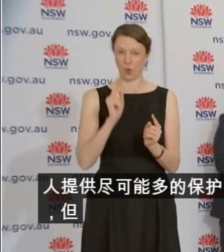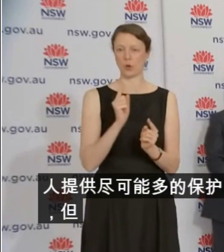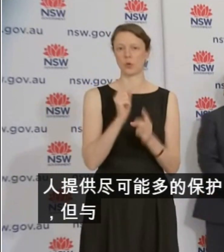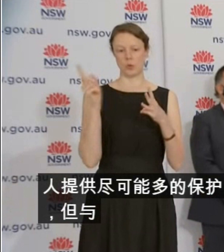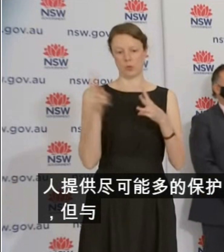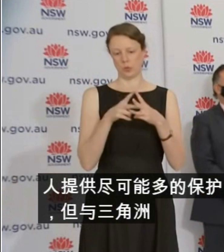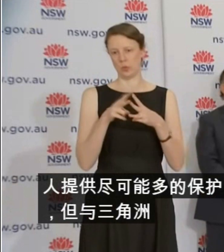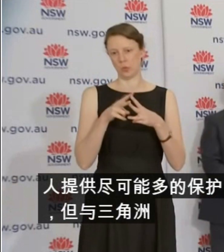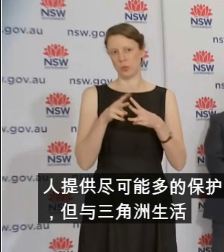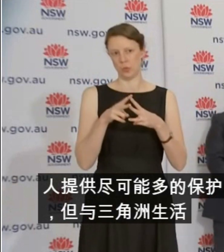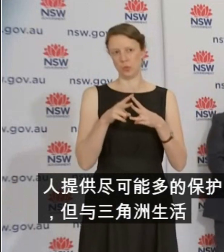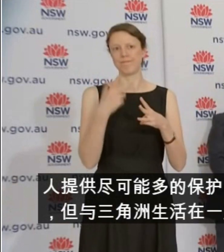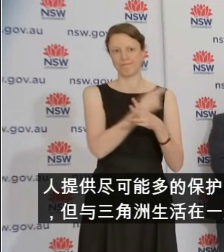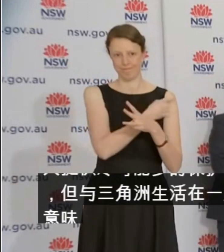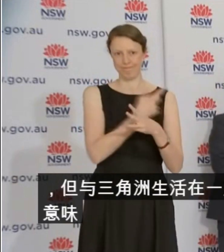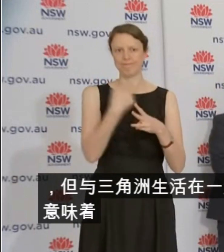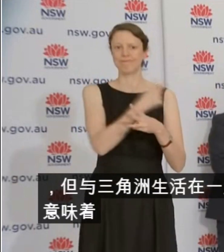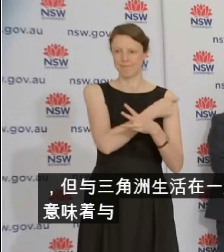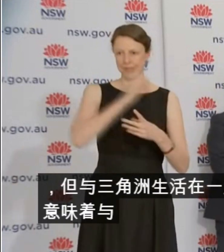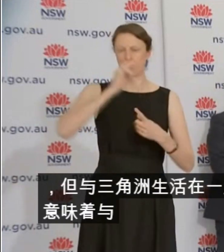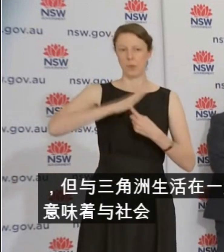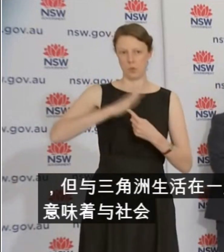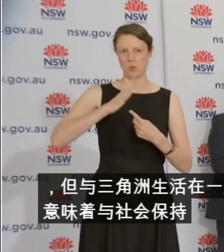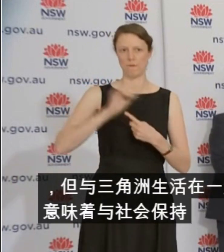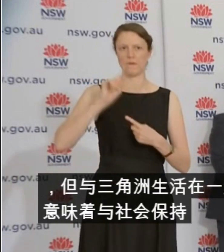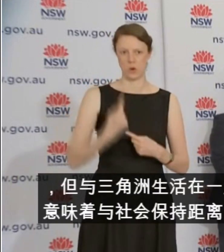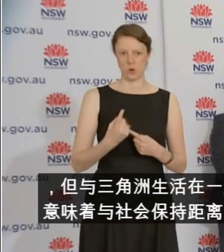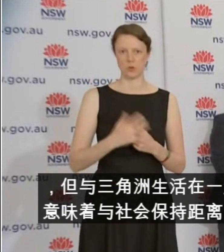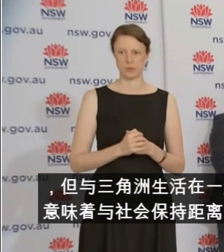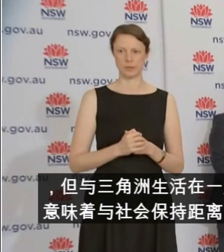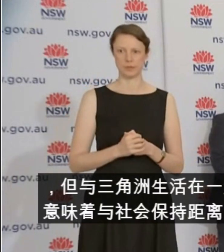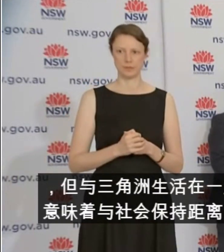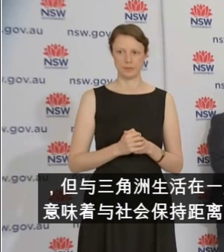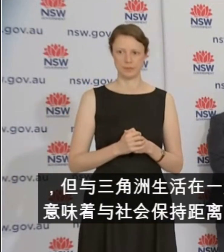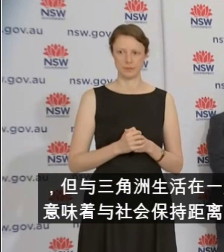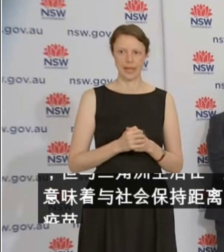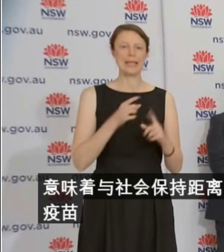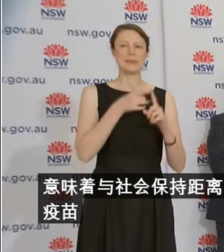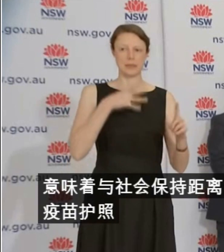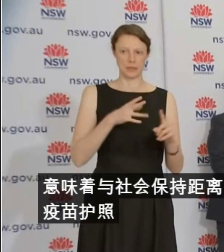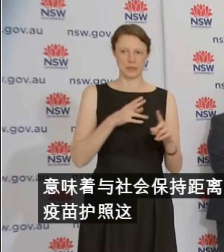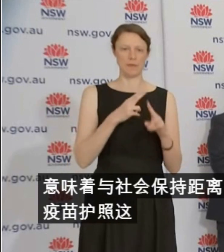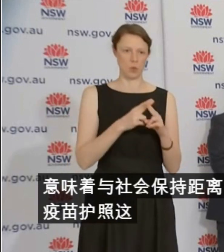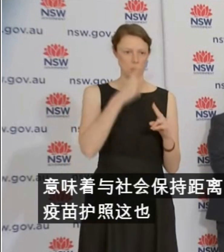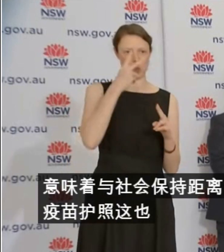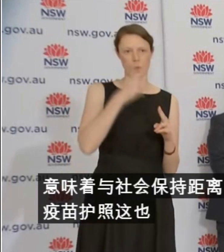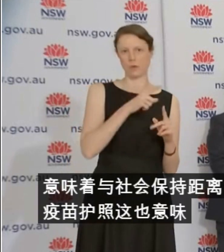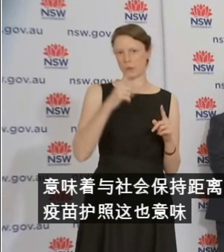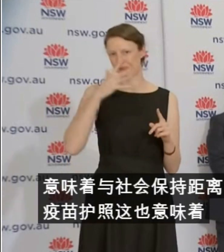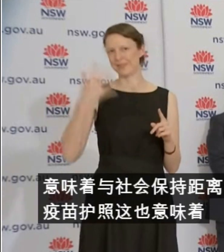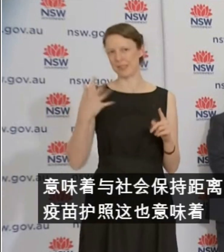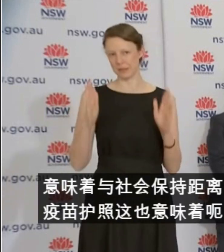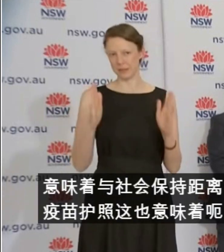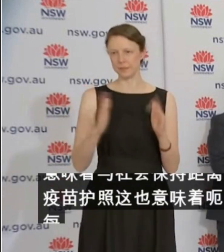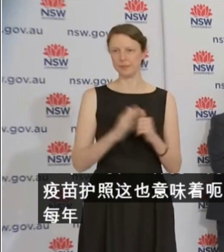live with Delta. But living with Delta means social distancing, QR codes, vaccine passports. It also